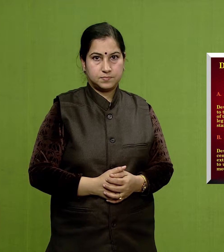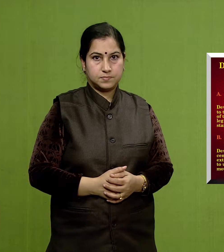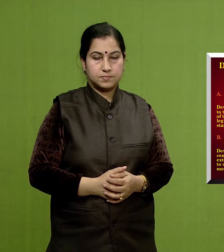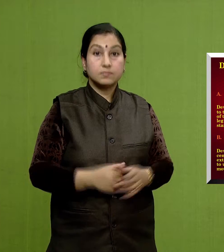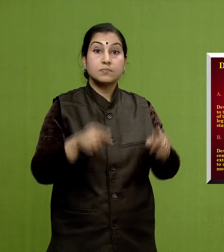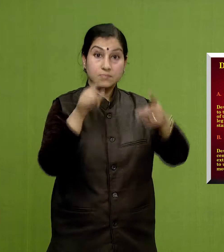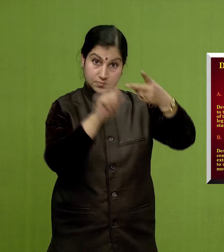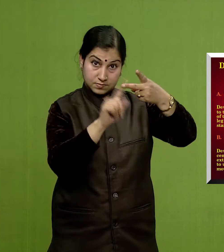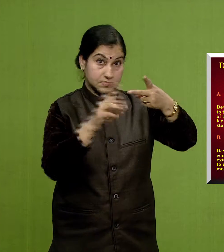Second is